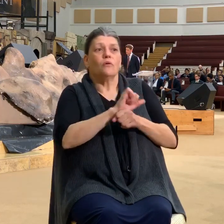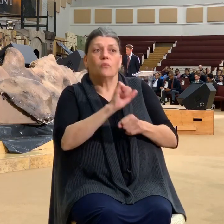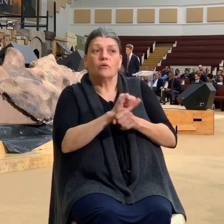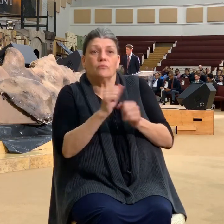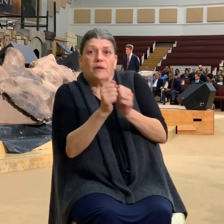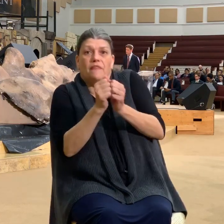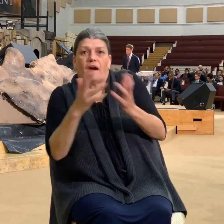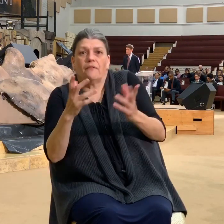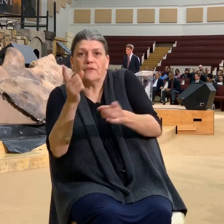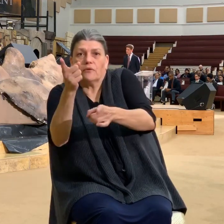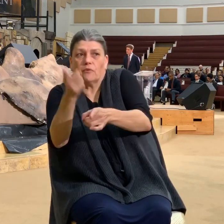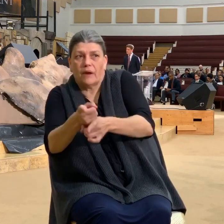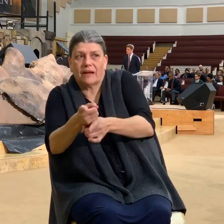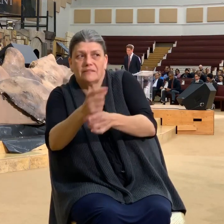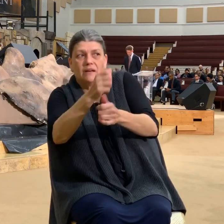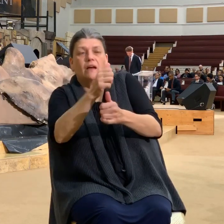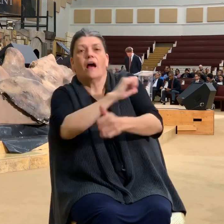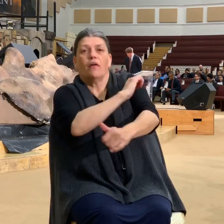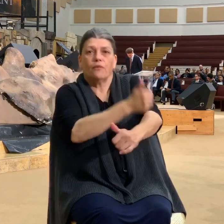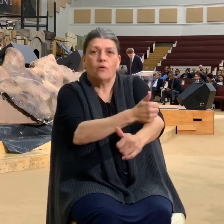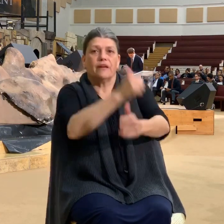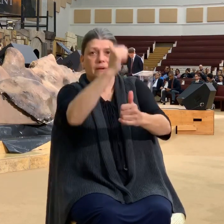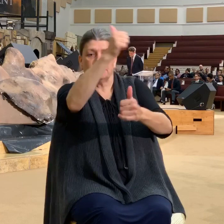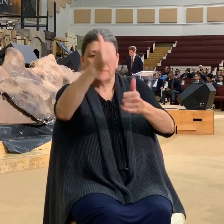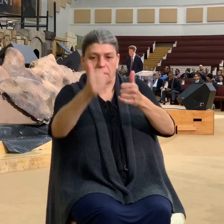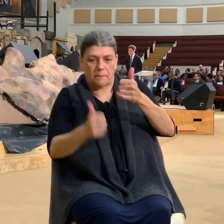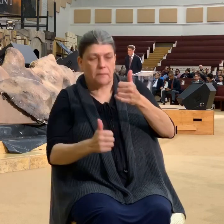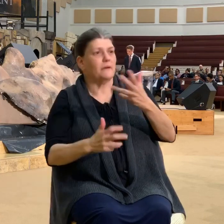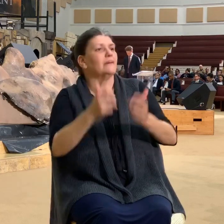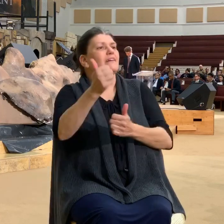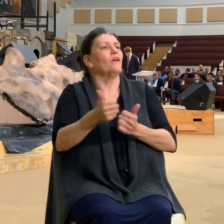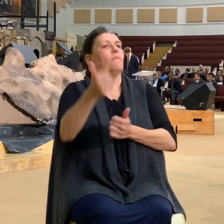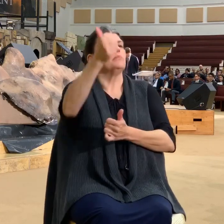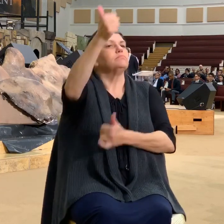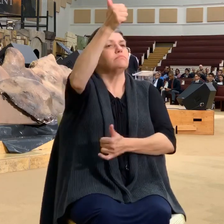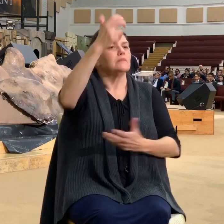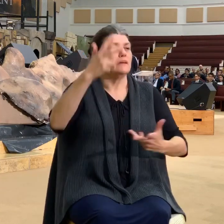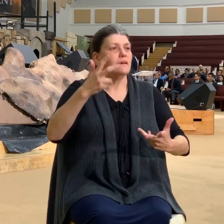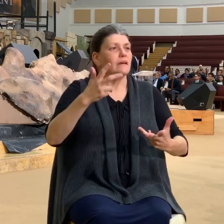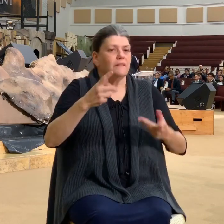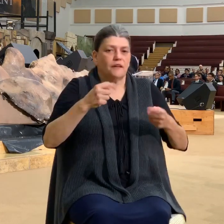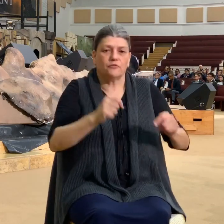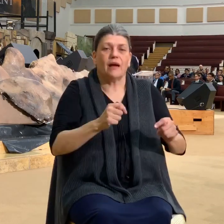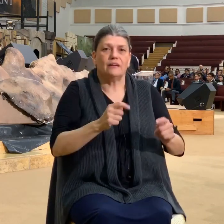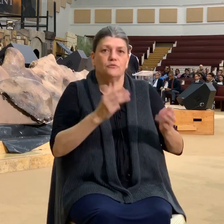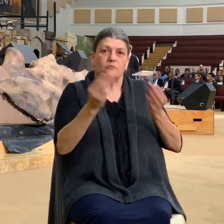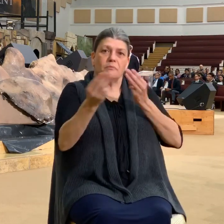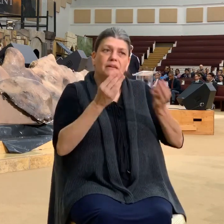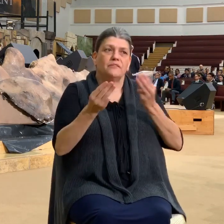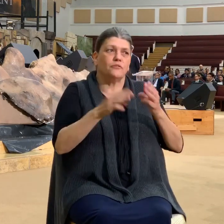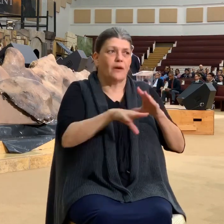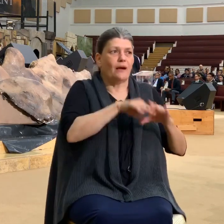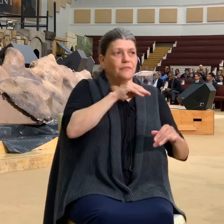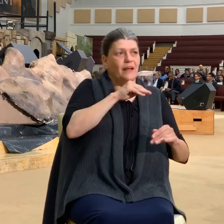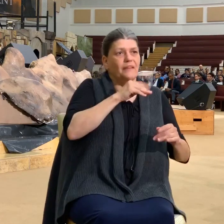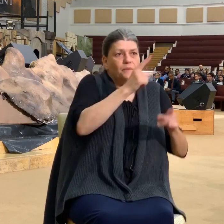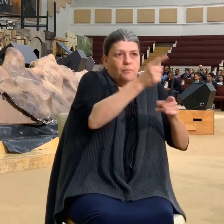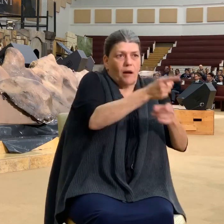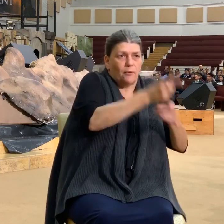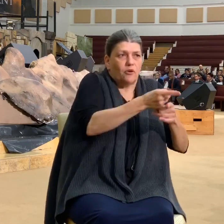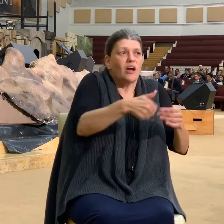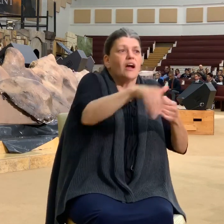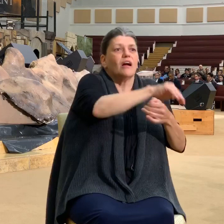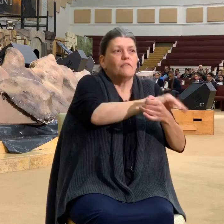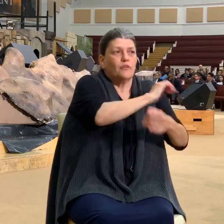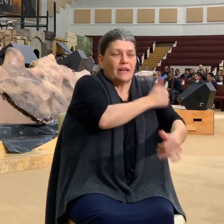covering or tried to act in some place that has to do with authority. When they tried to minister outside of proper covering authority, there was